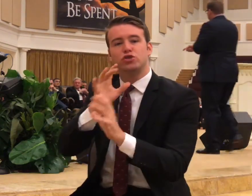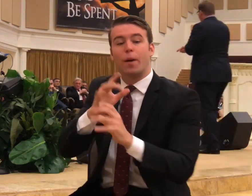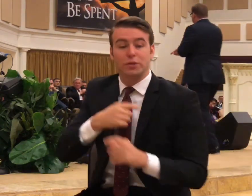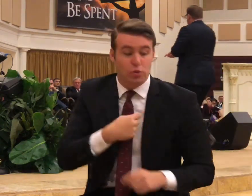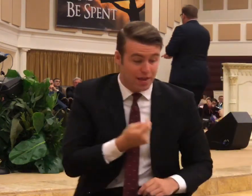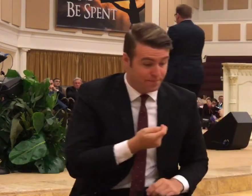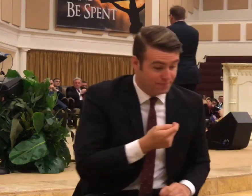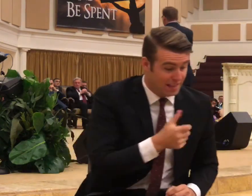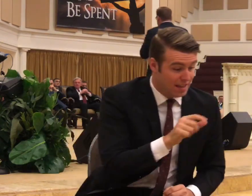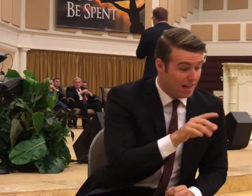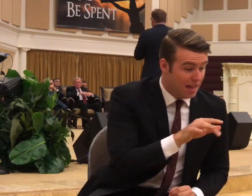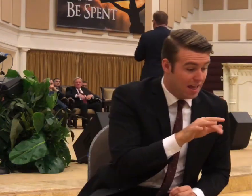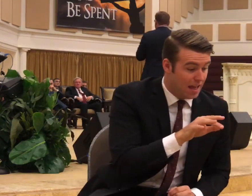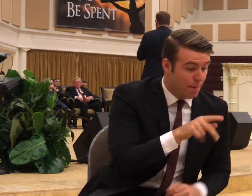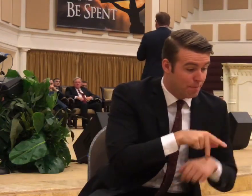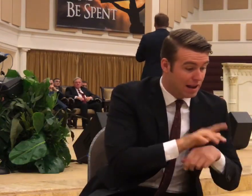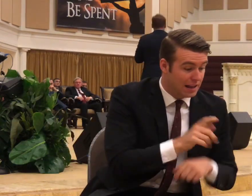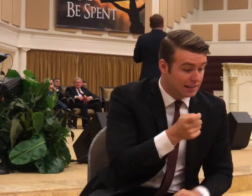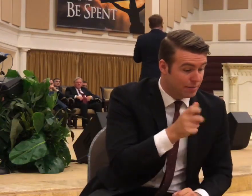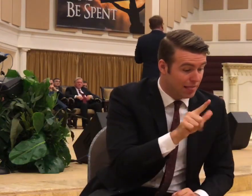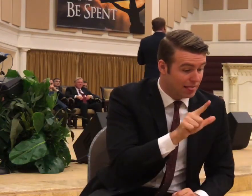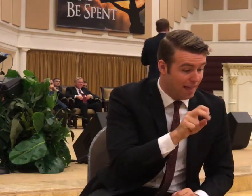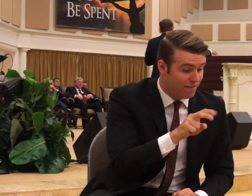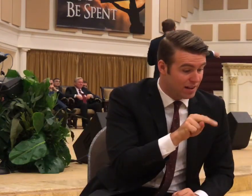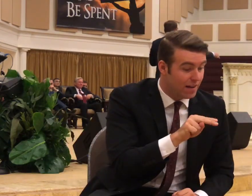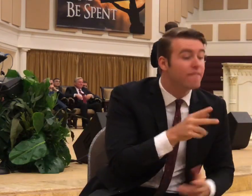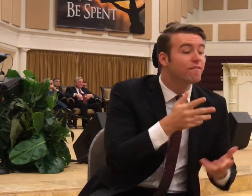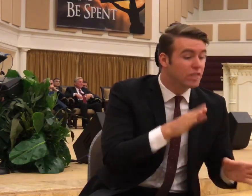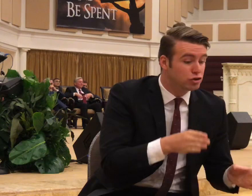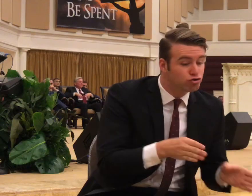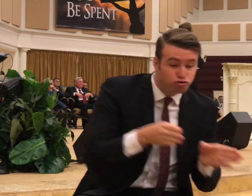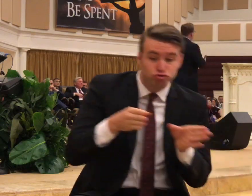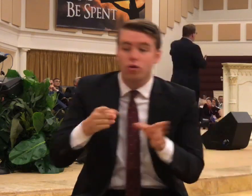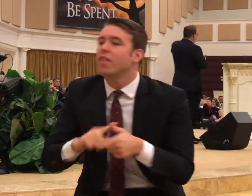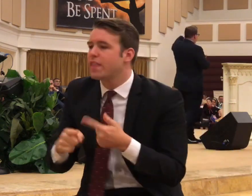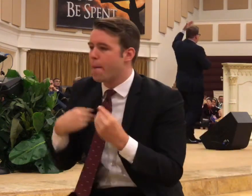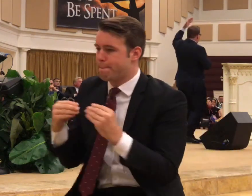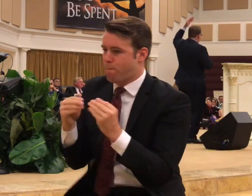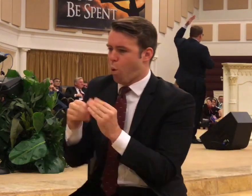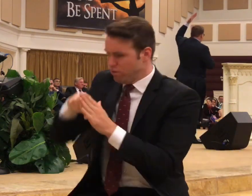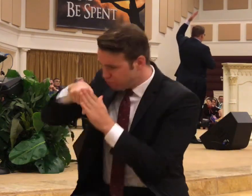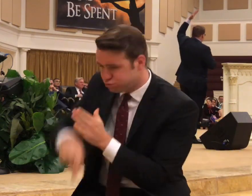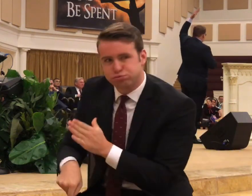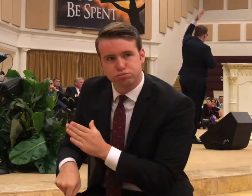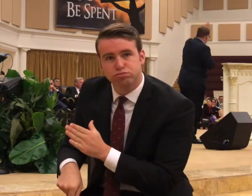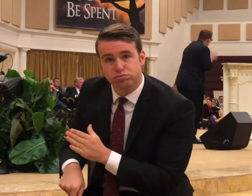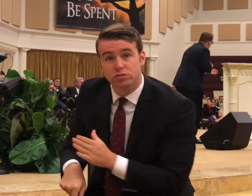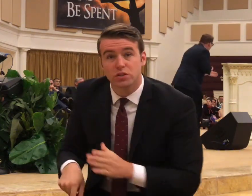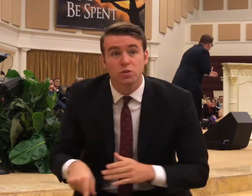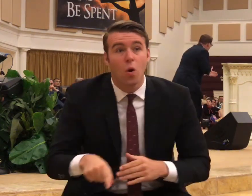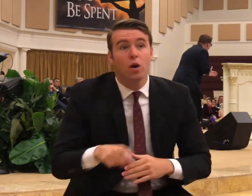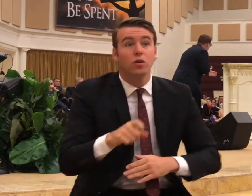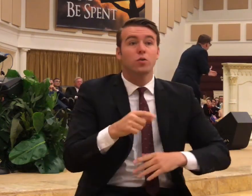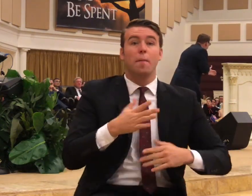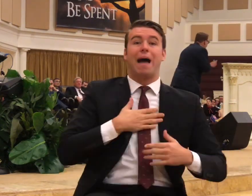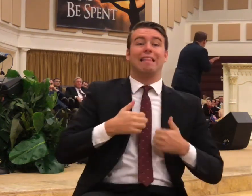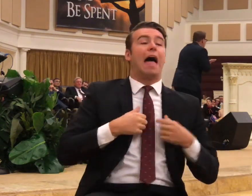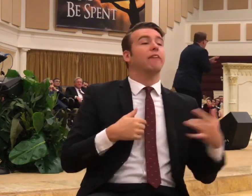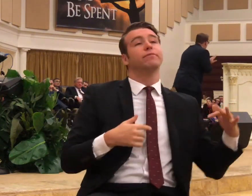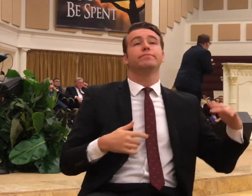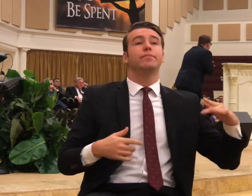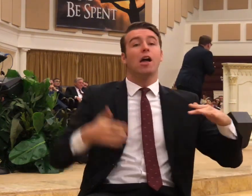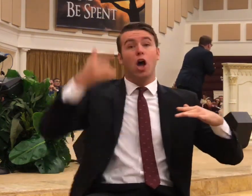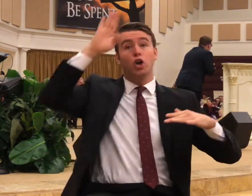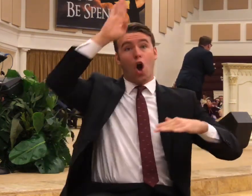little leaven at Pentecost so that the trumpet can speak. And this is the process that when you have that chirological interruption in your life,